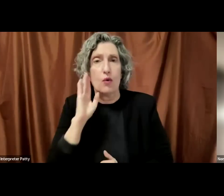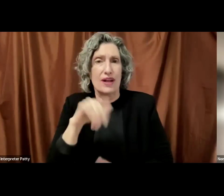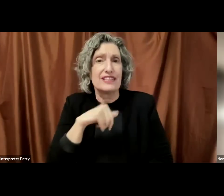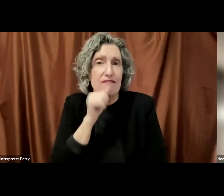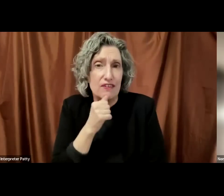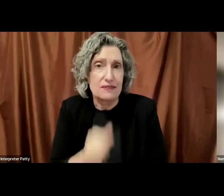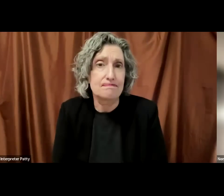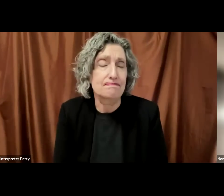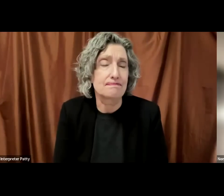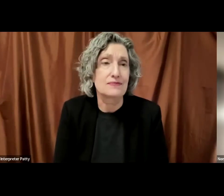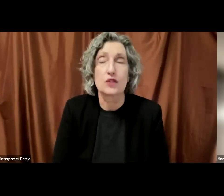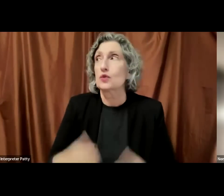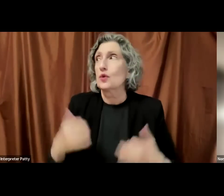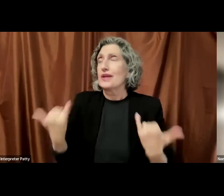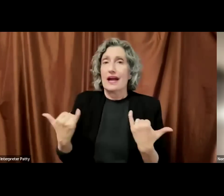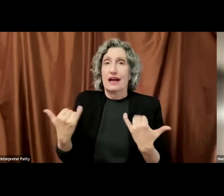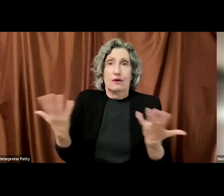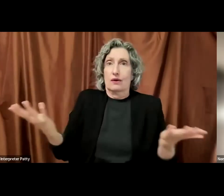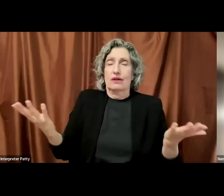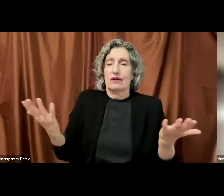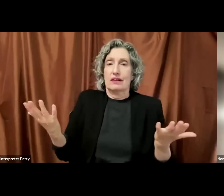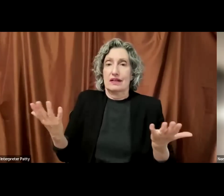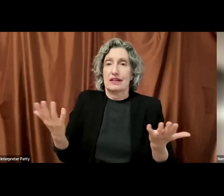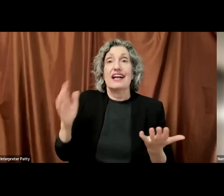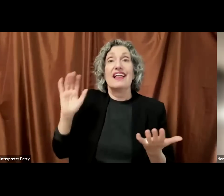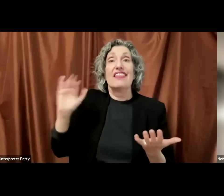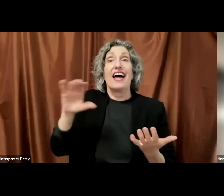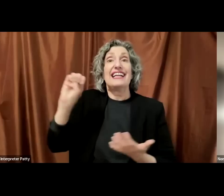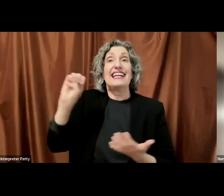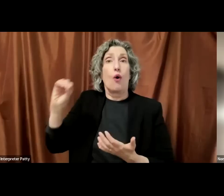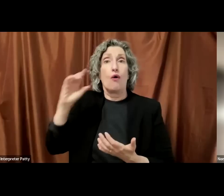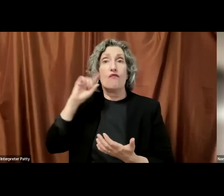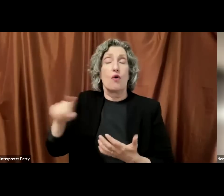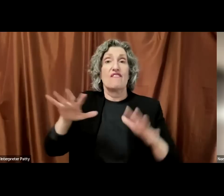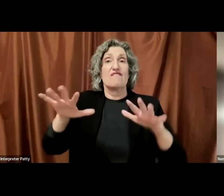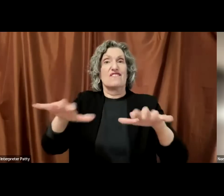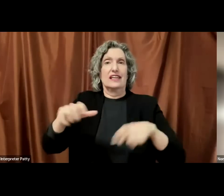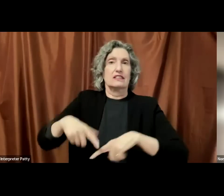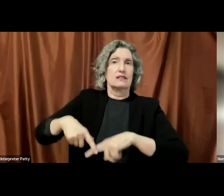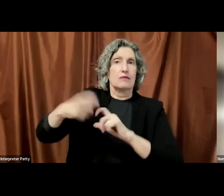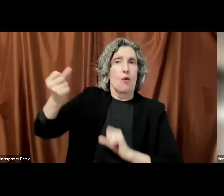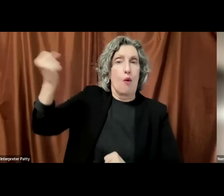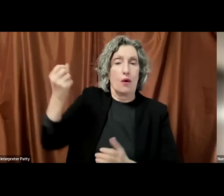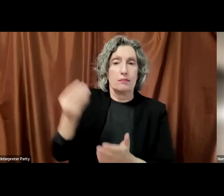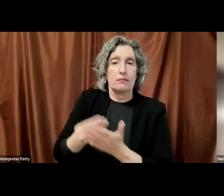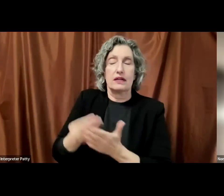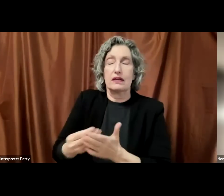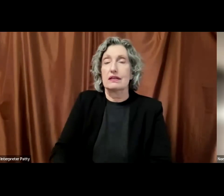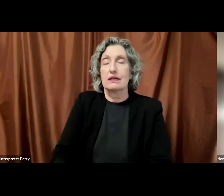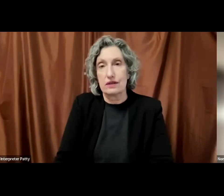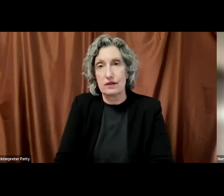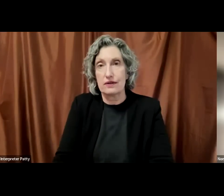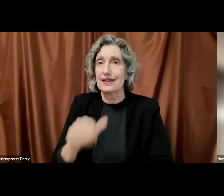funding freeze on our sector. It has certainly been exhausting for nonprofit professionals who are already dealing